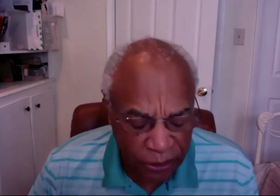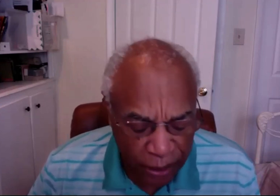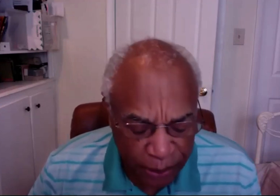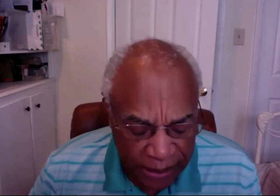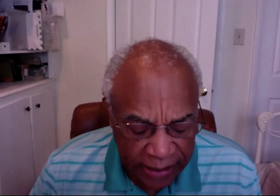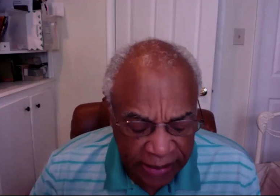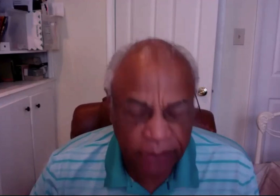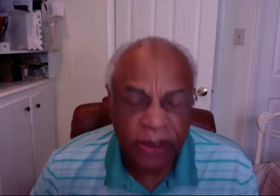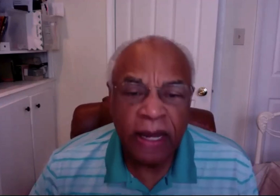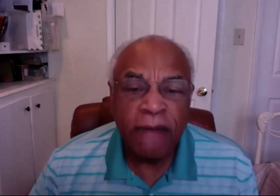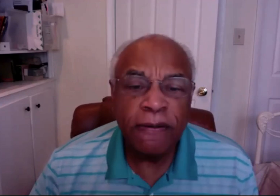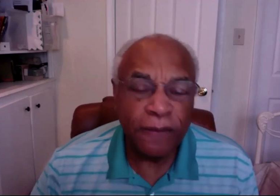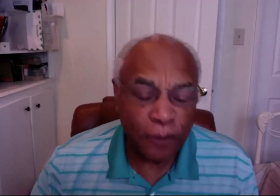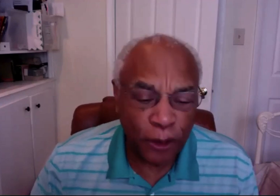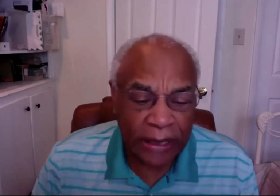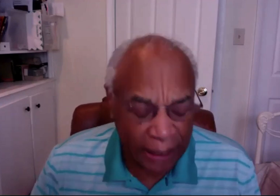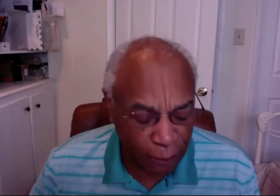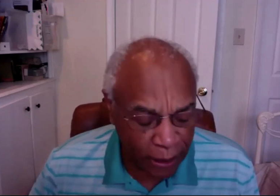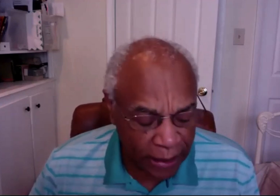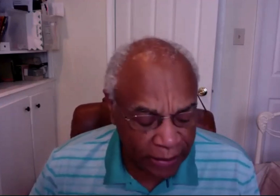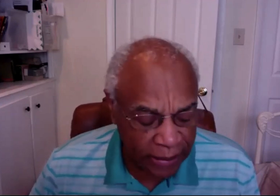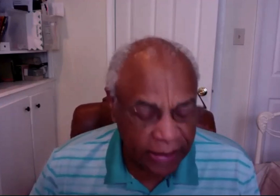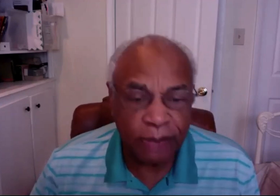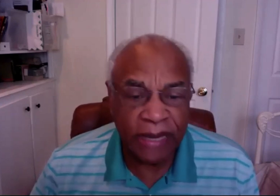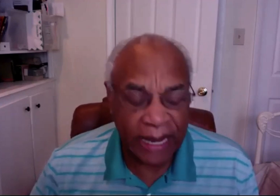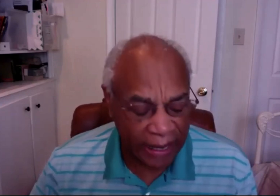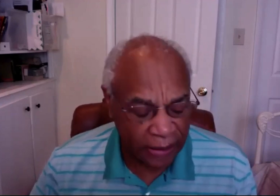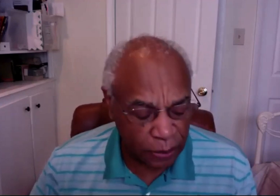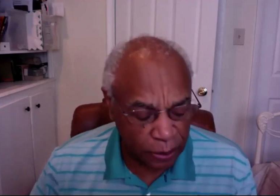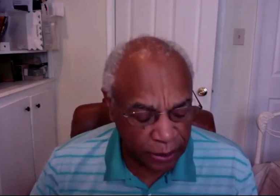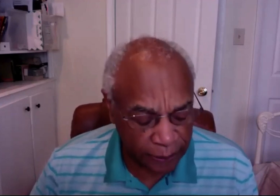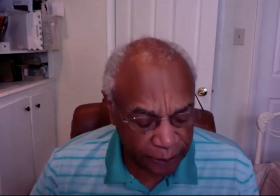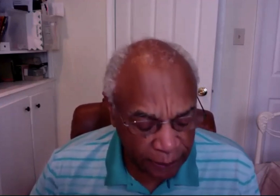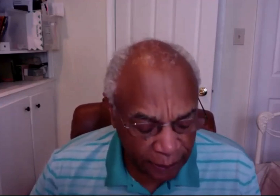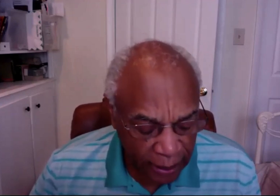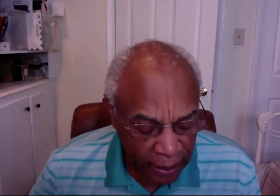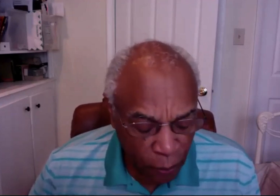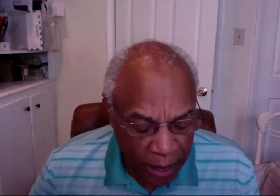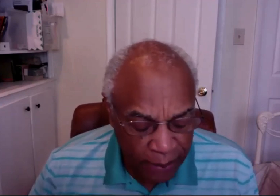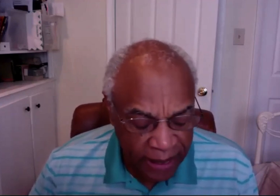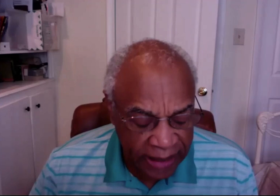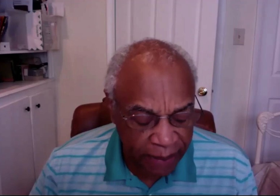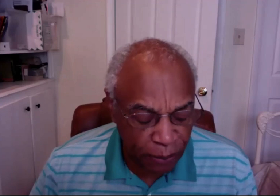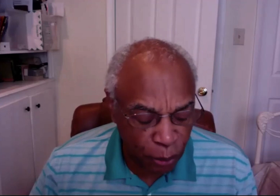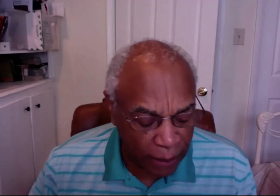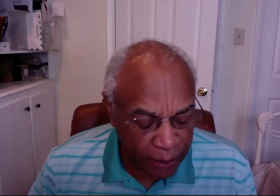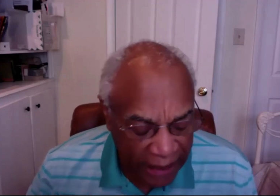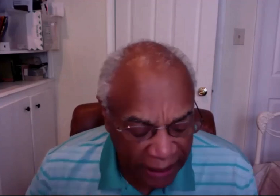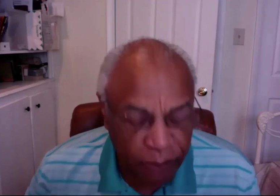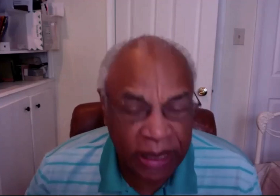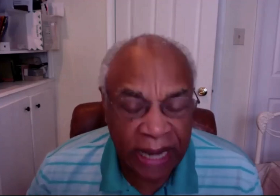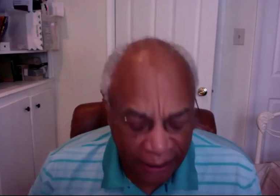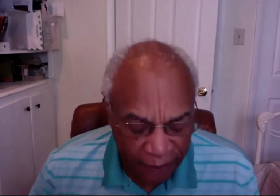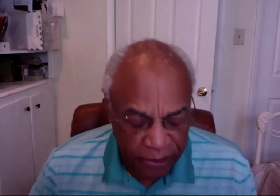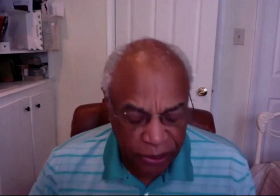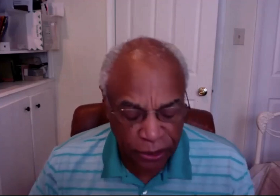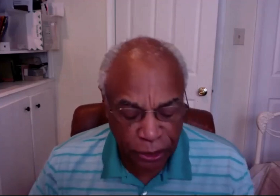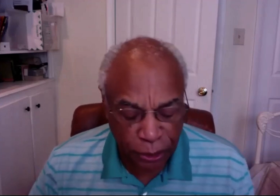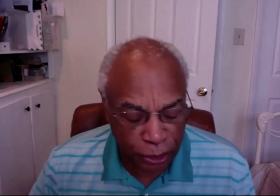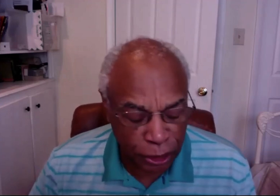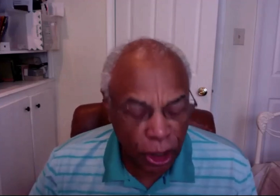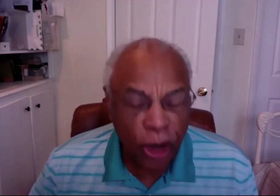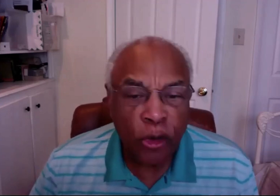126 representatives from 40 Negro colleges and Black high schools. While it may not have been obvious to